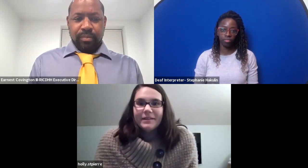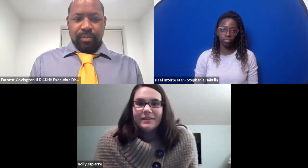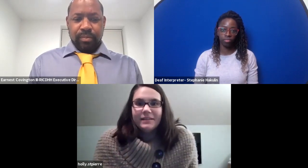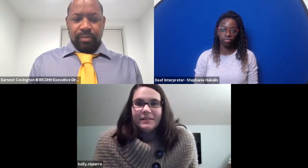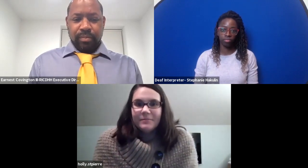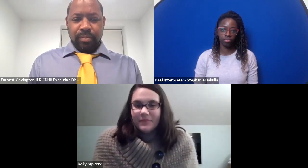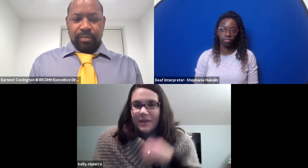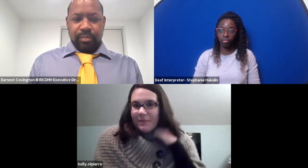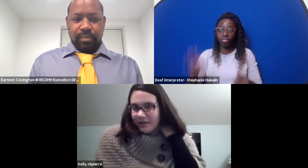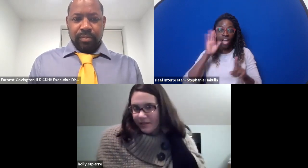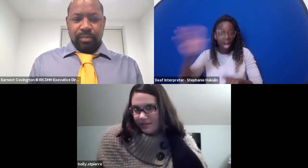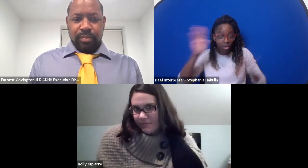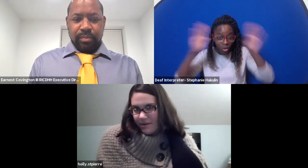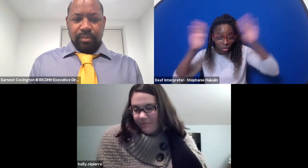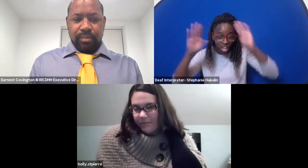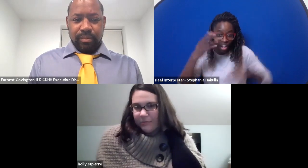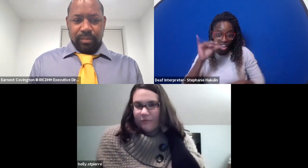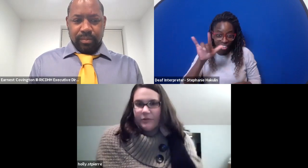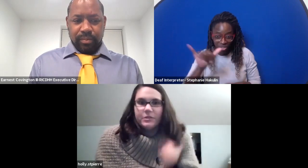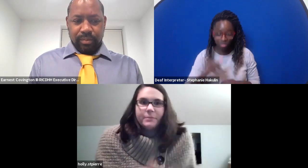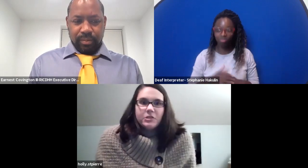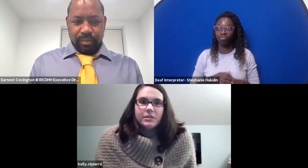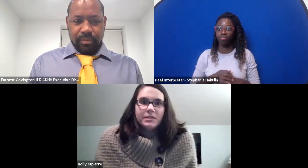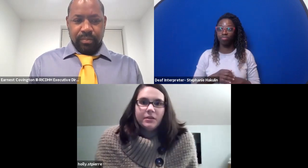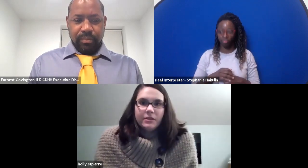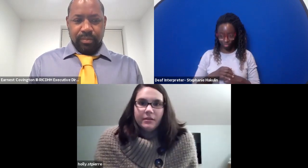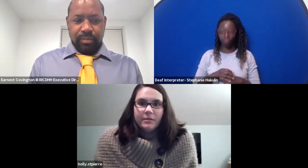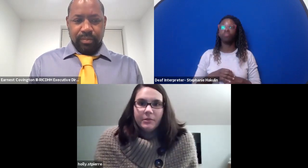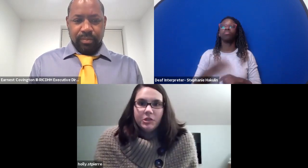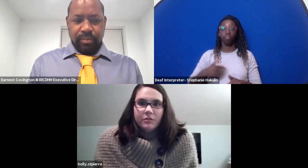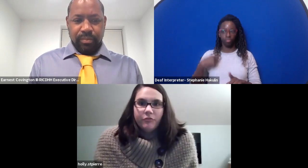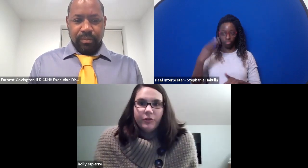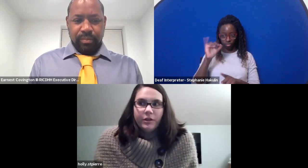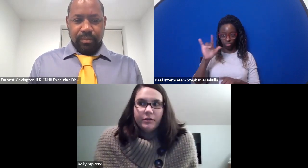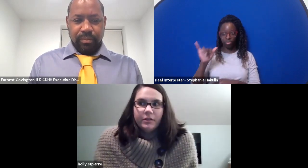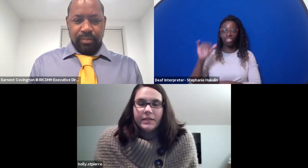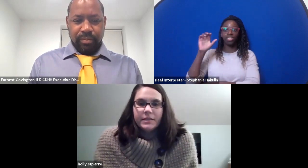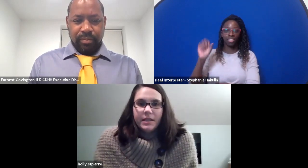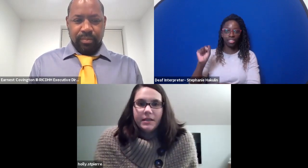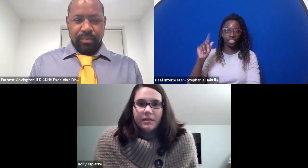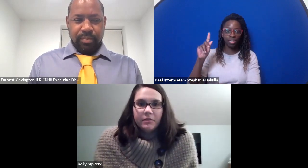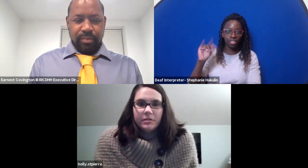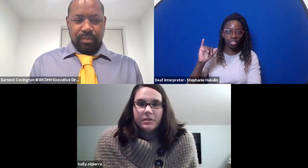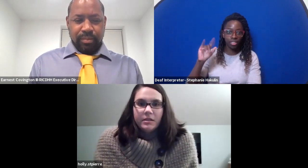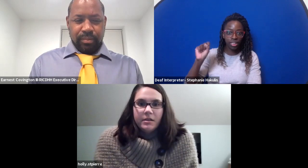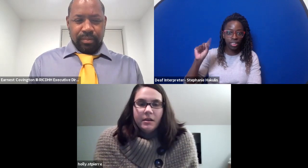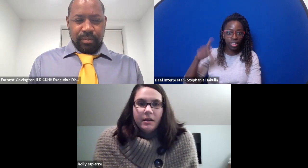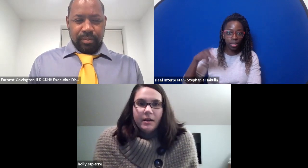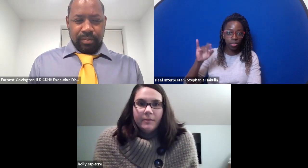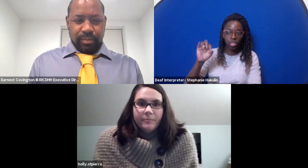Hi, everyone. I'm Holly St. Pierre. I've been the referral specialist here at the Commission for the last 8